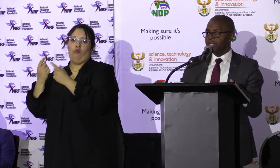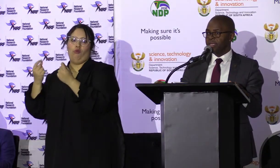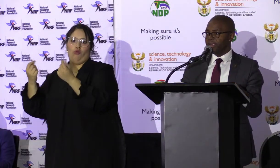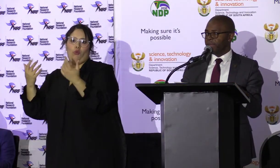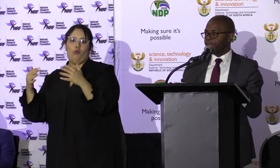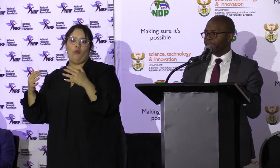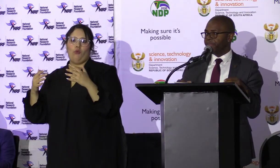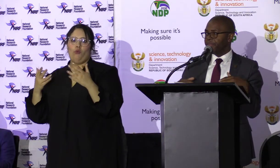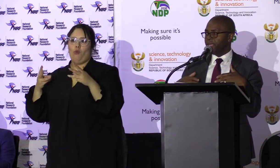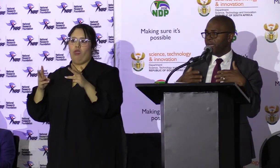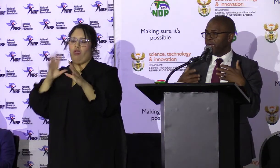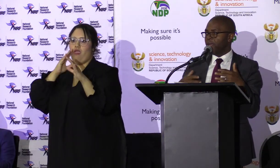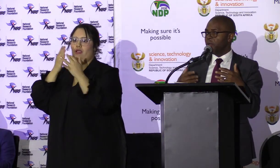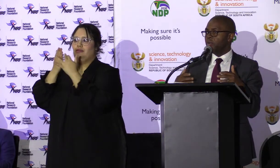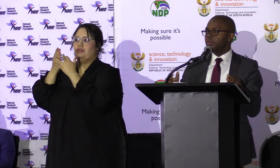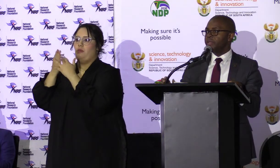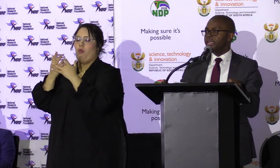accessible.